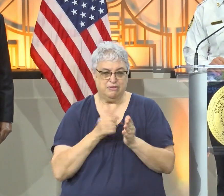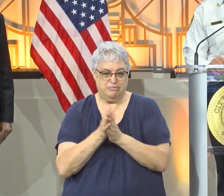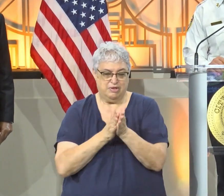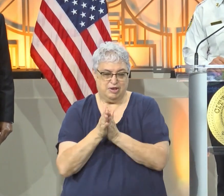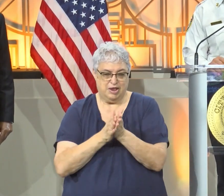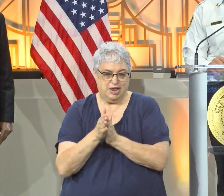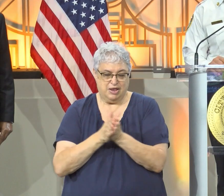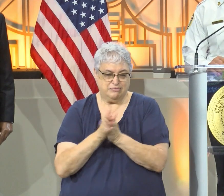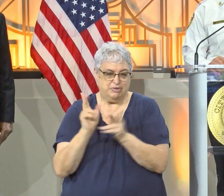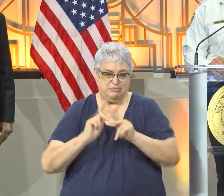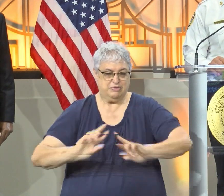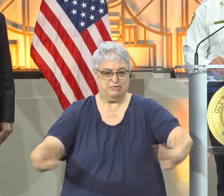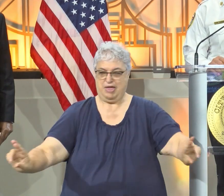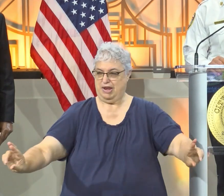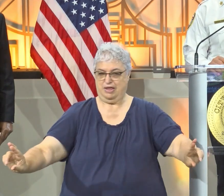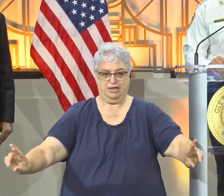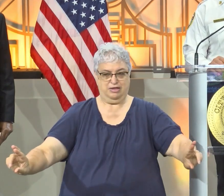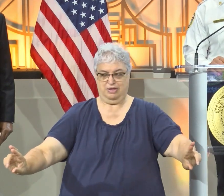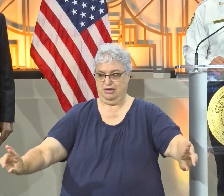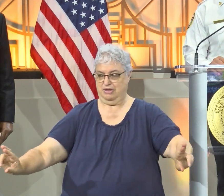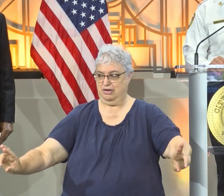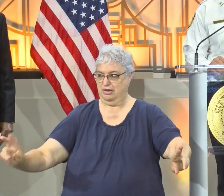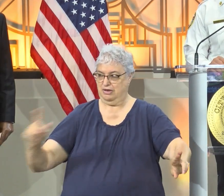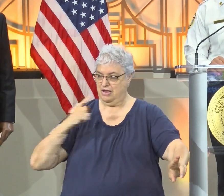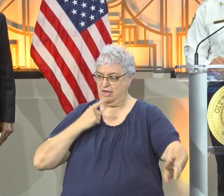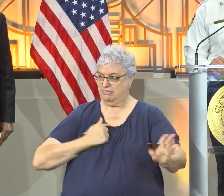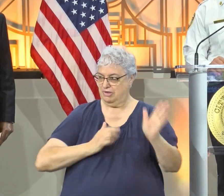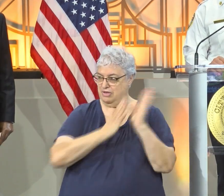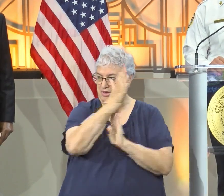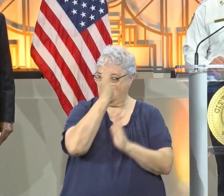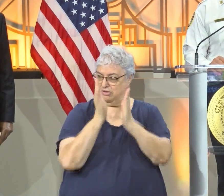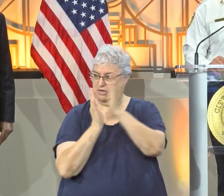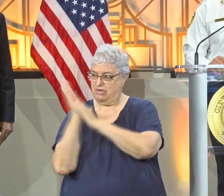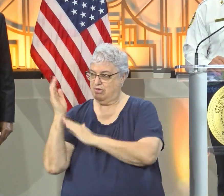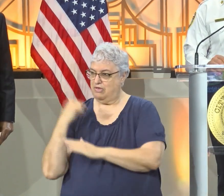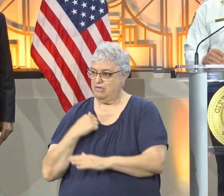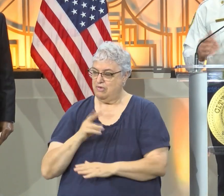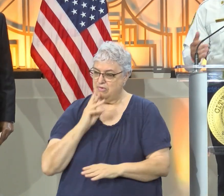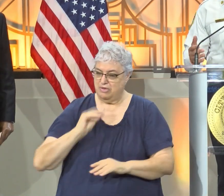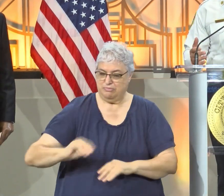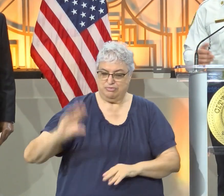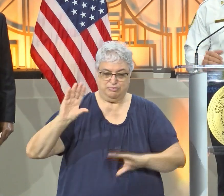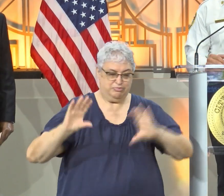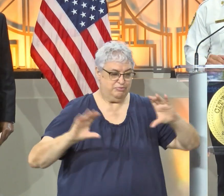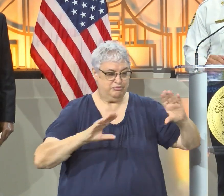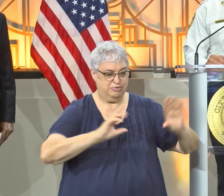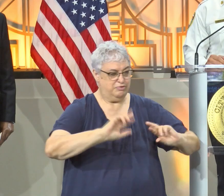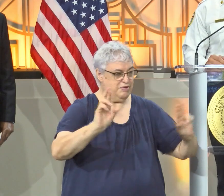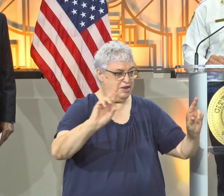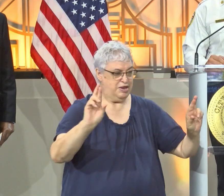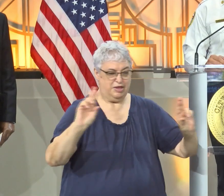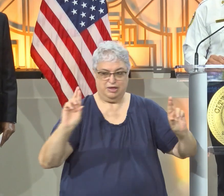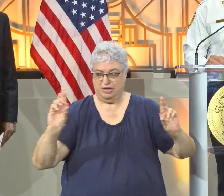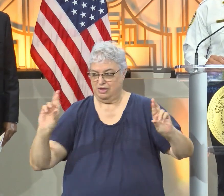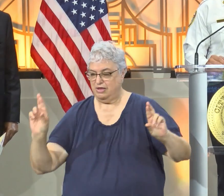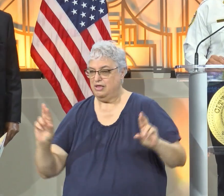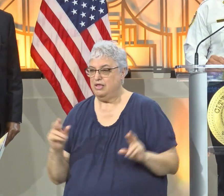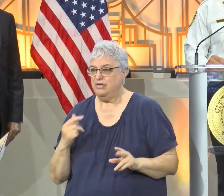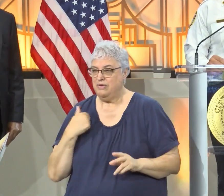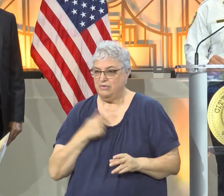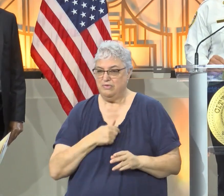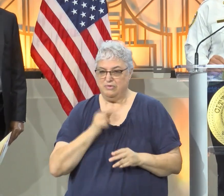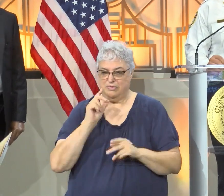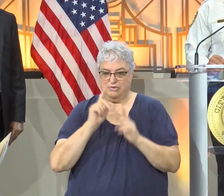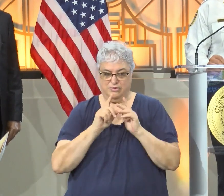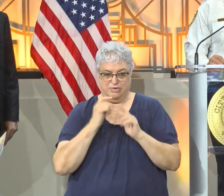highly trained individuals that are ready to deploy. We have all our high water assets that are in service right now and will be ready to